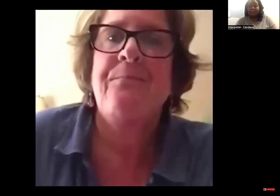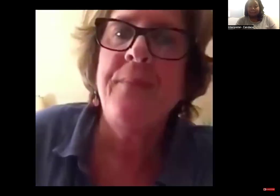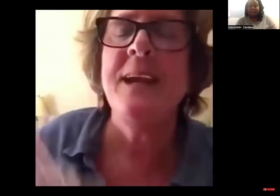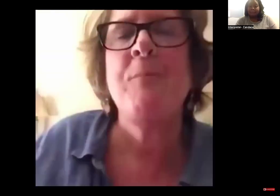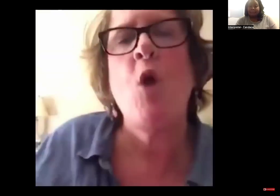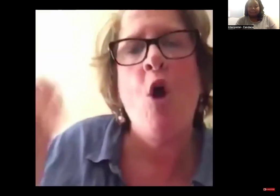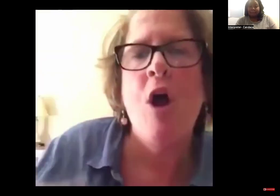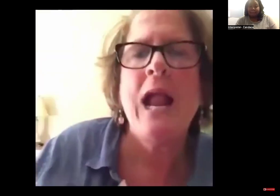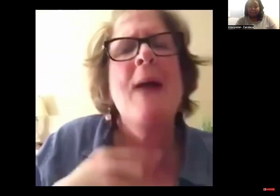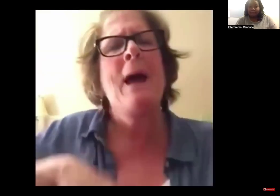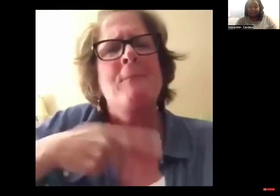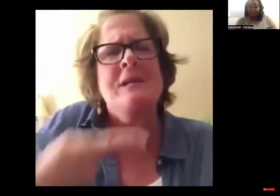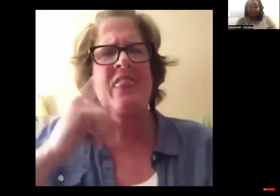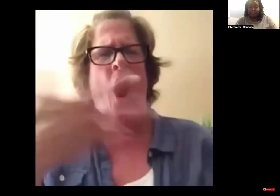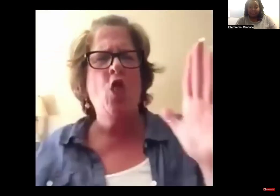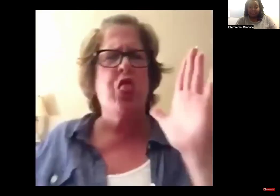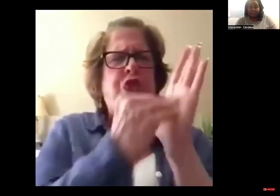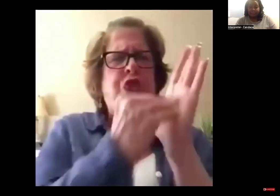VRI.